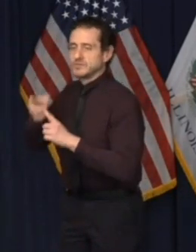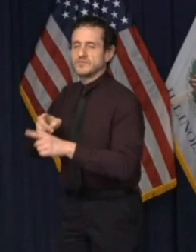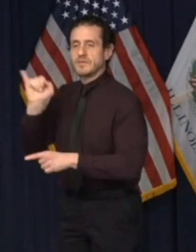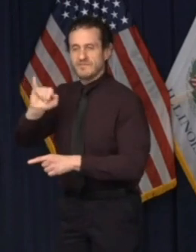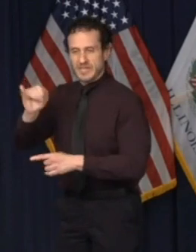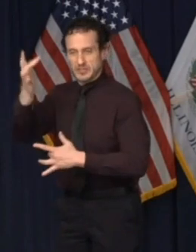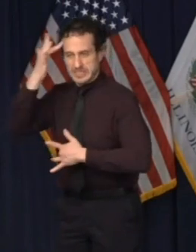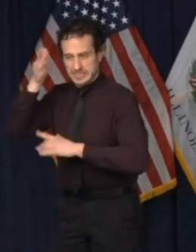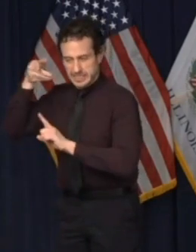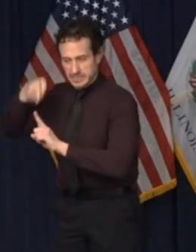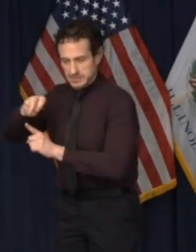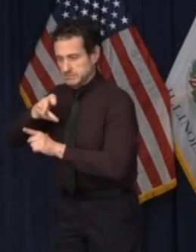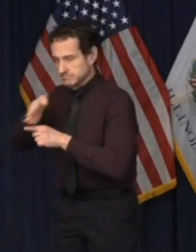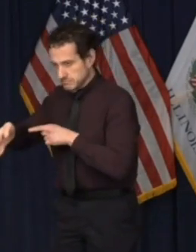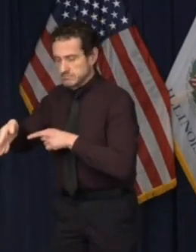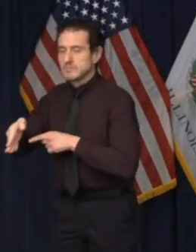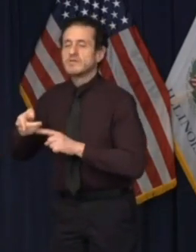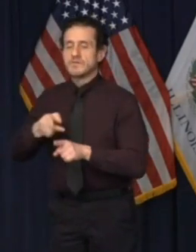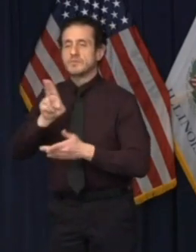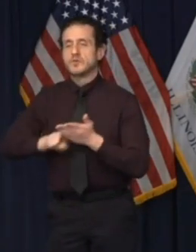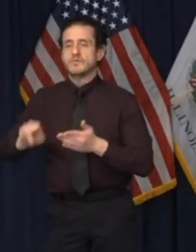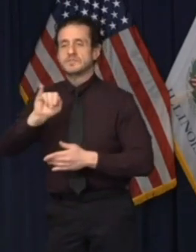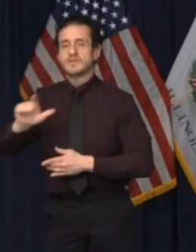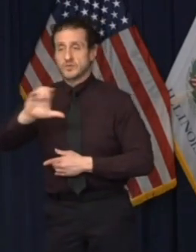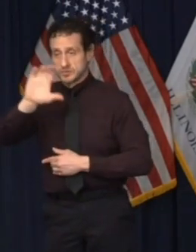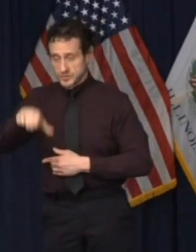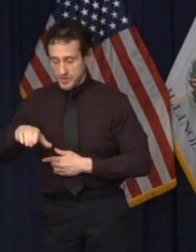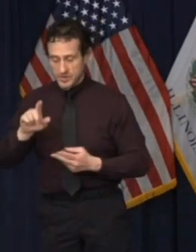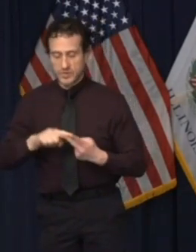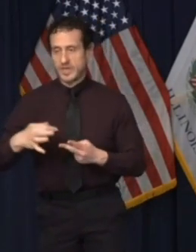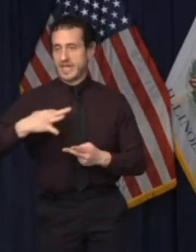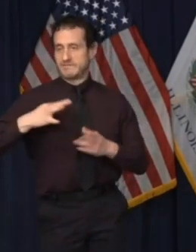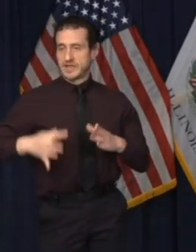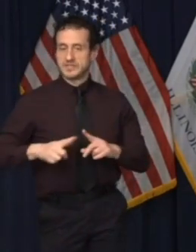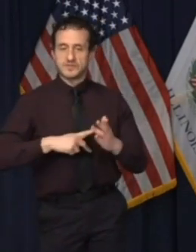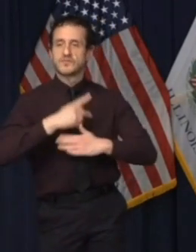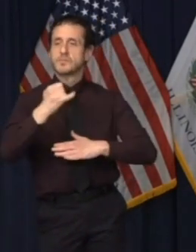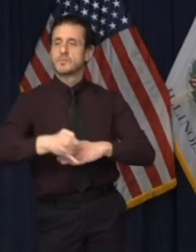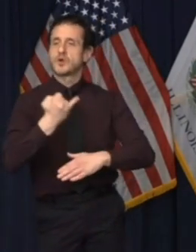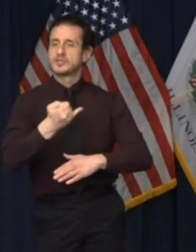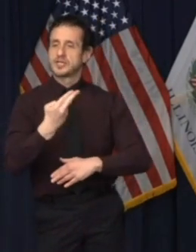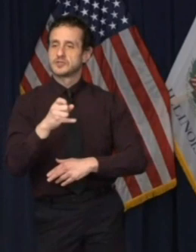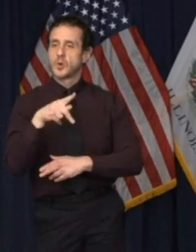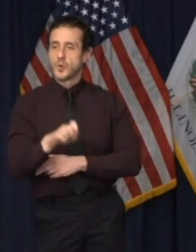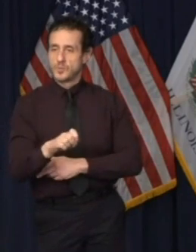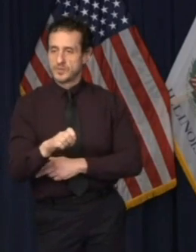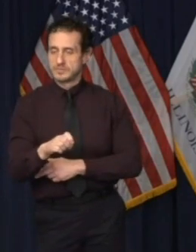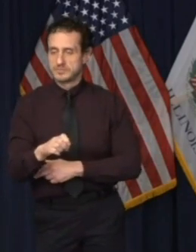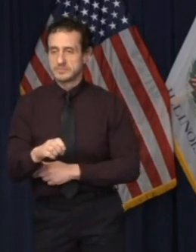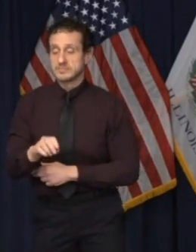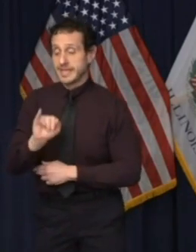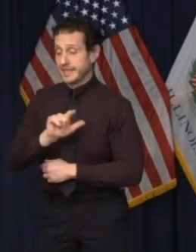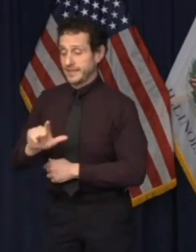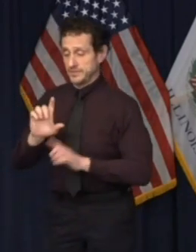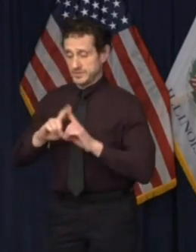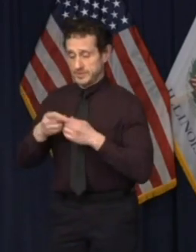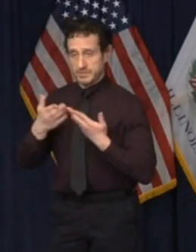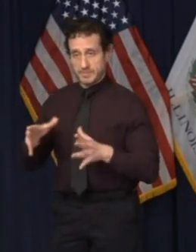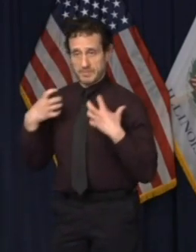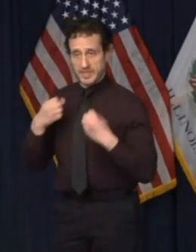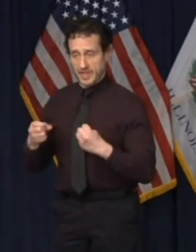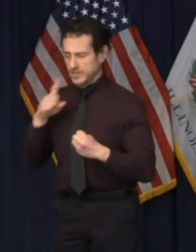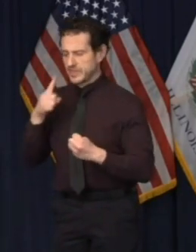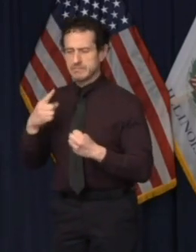of Illinois at Chicago and volunteers from Project Hope. IDPH also regularly consults with